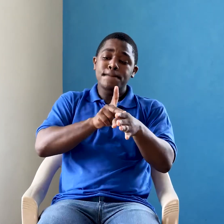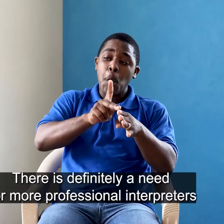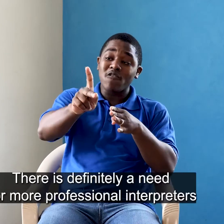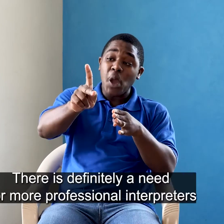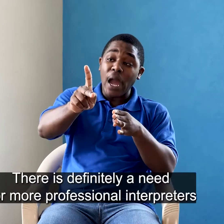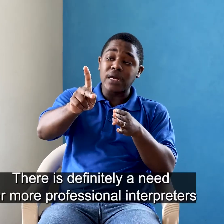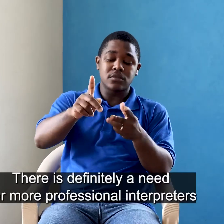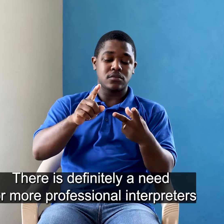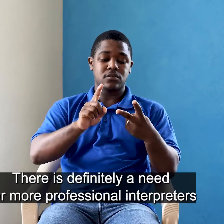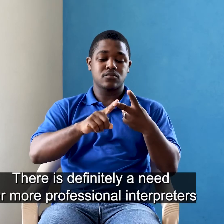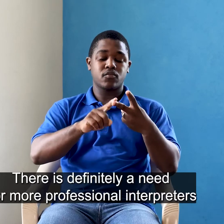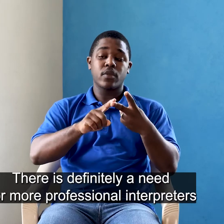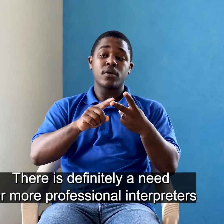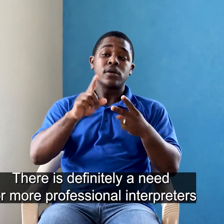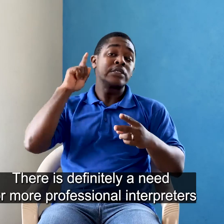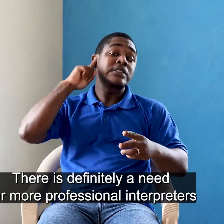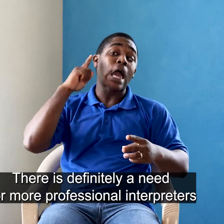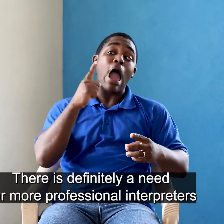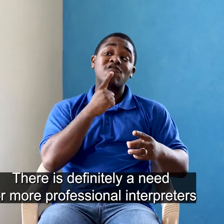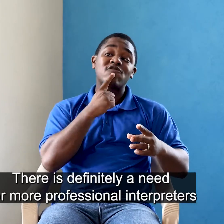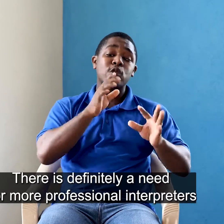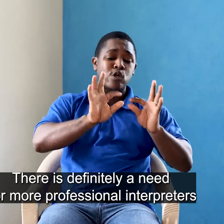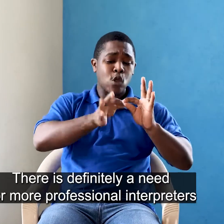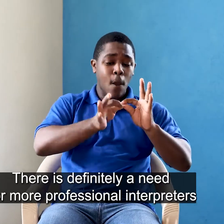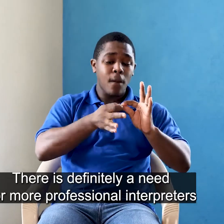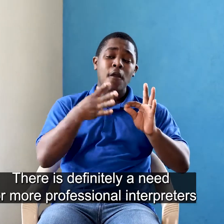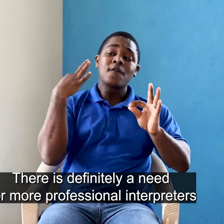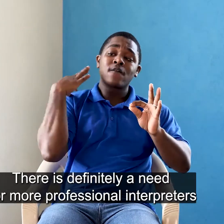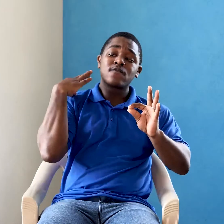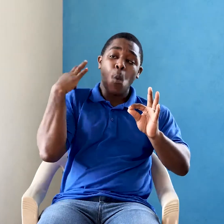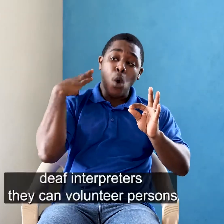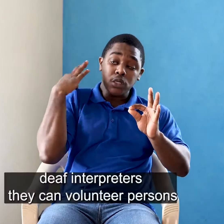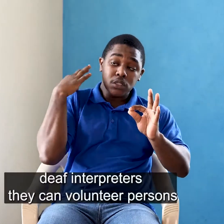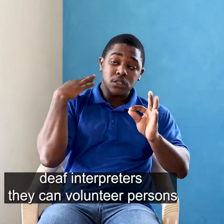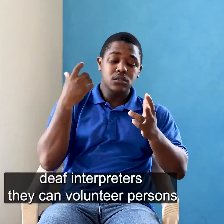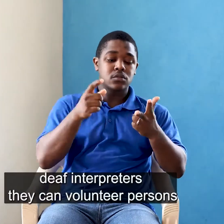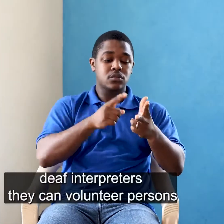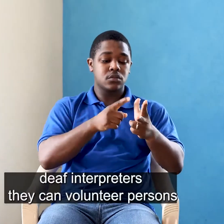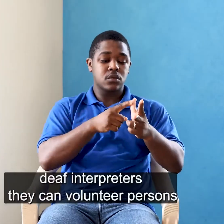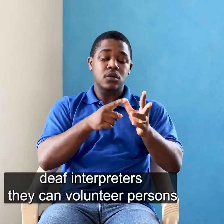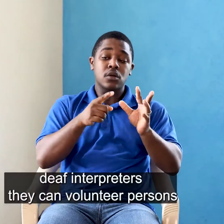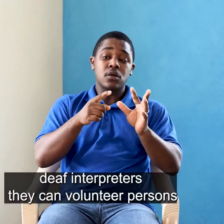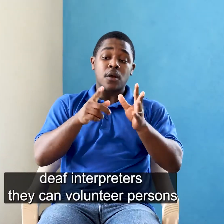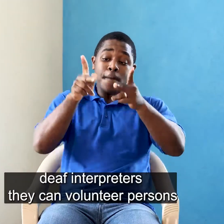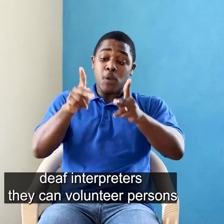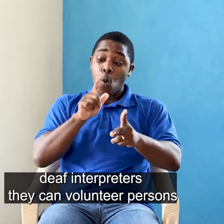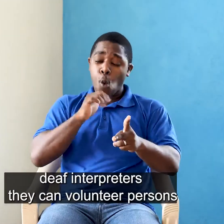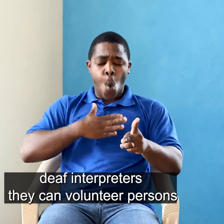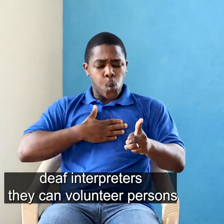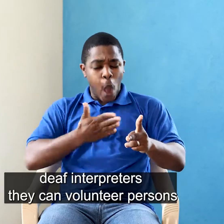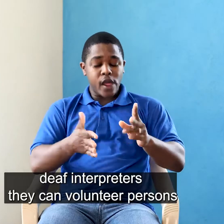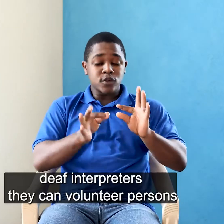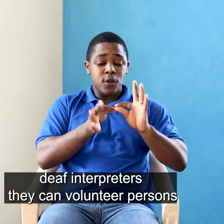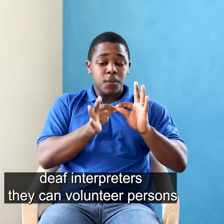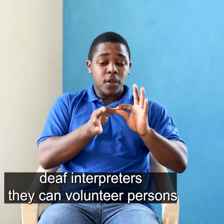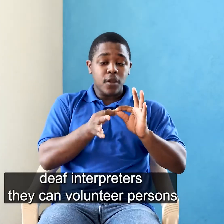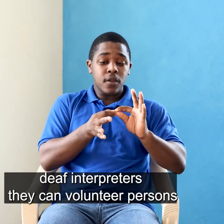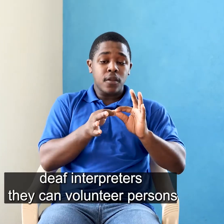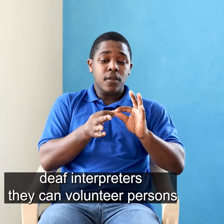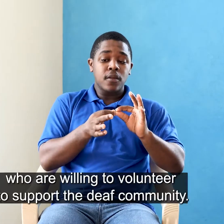There's definitely a need for more professional interpreters, deaf interpreters. They can volunteer. For persons who